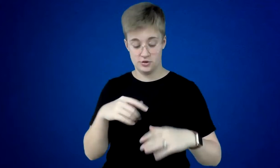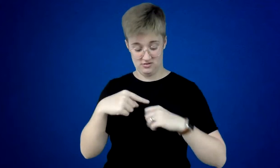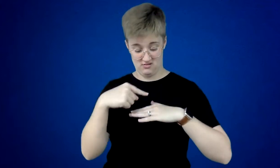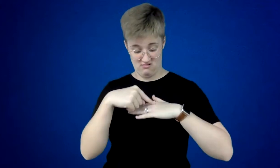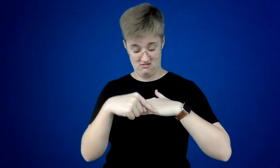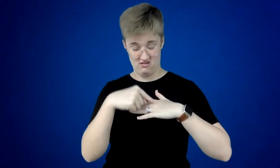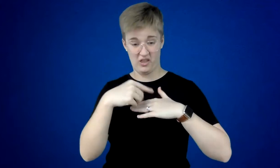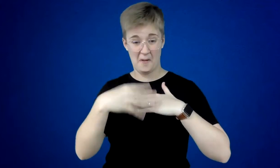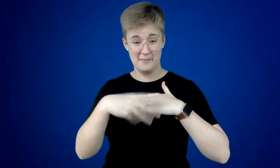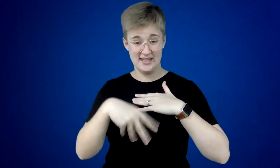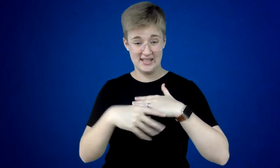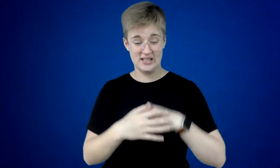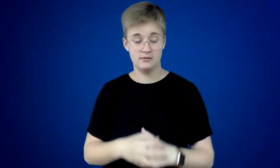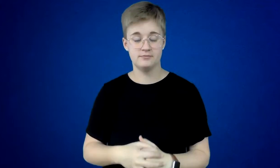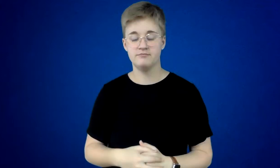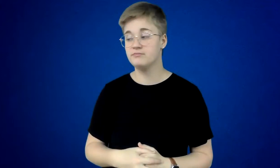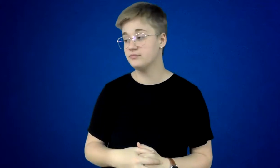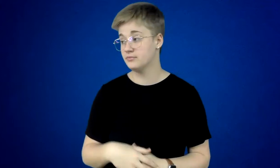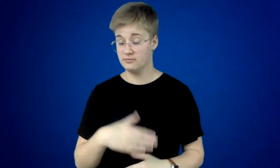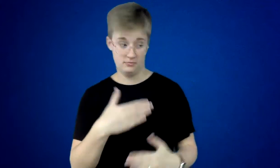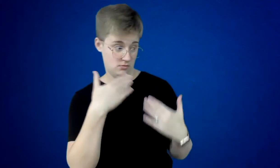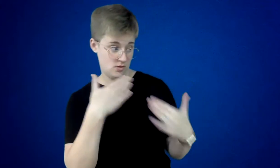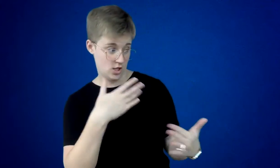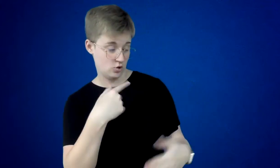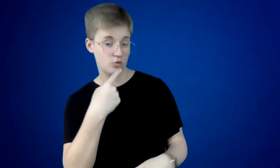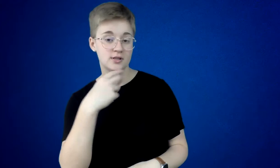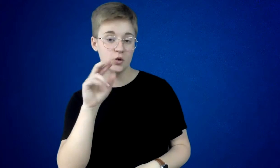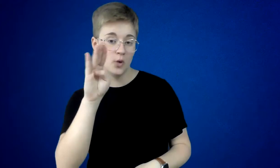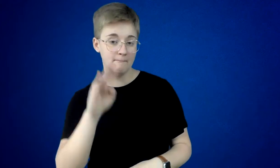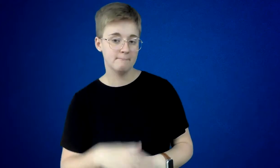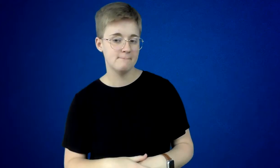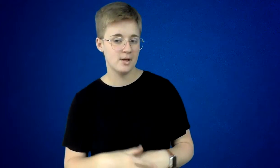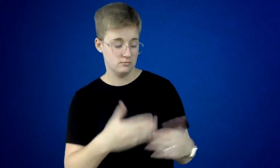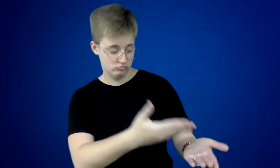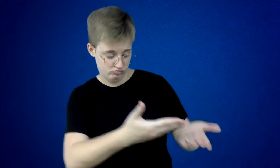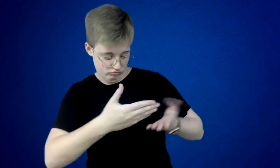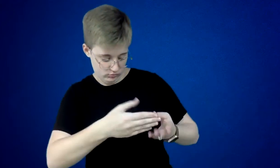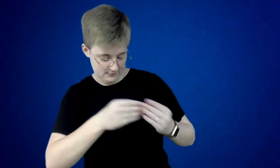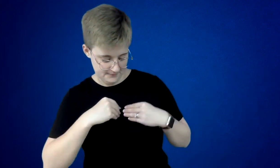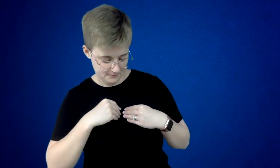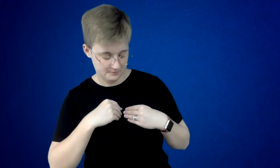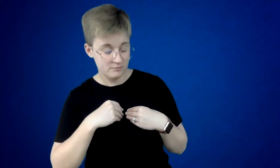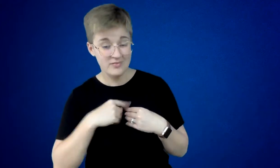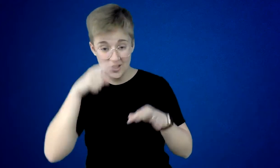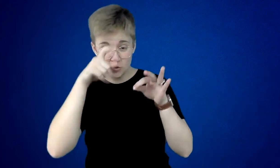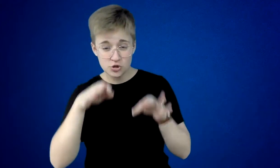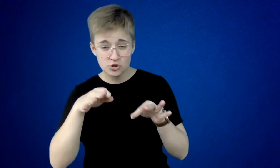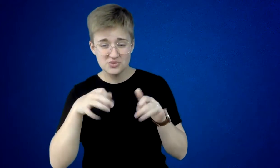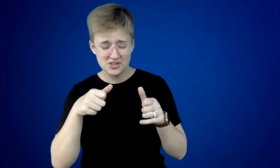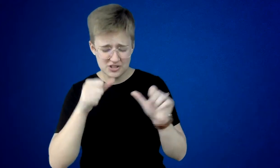bleeding. "Thank you," said Rob. He took the notebook. He was determined to say nothing else to her.